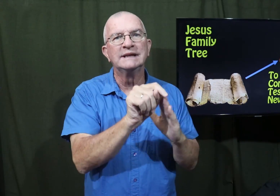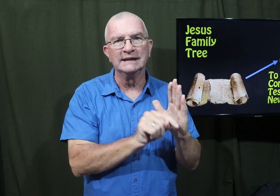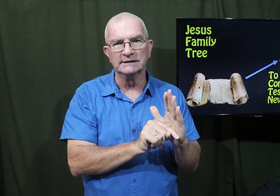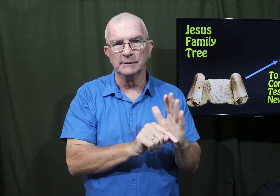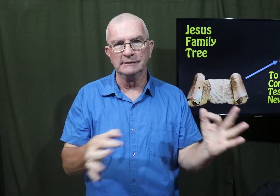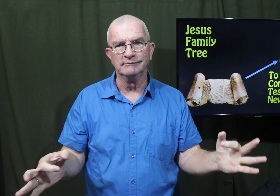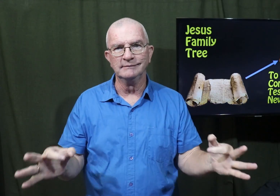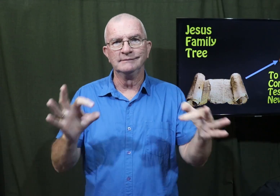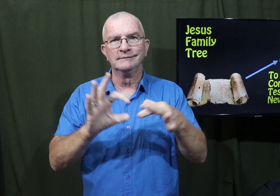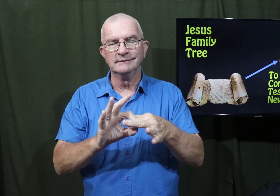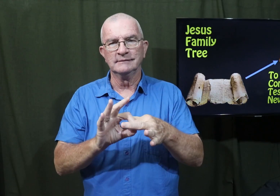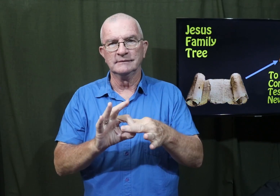Testament and relate the two